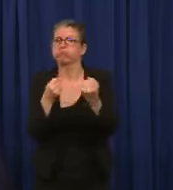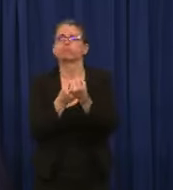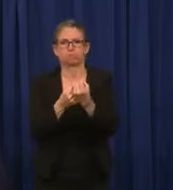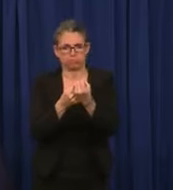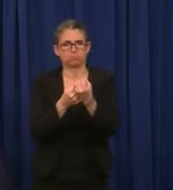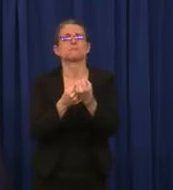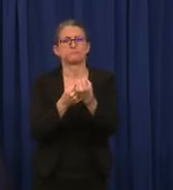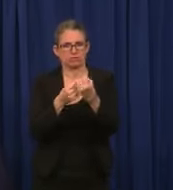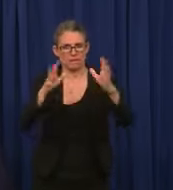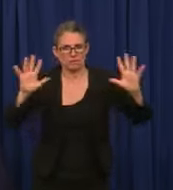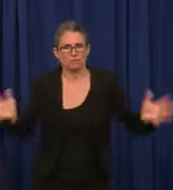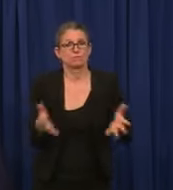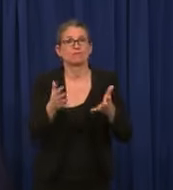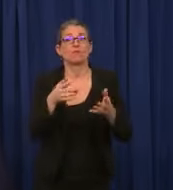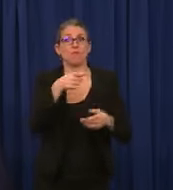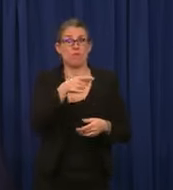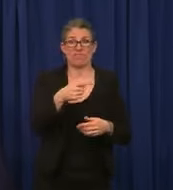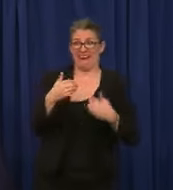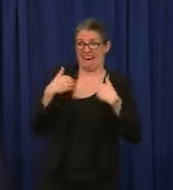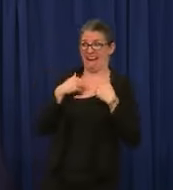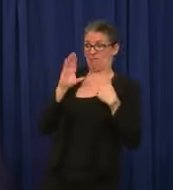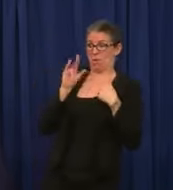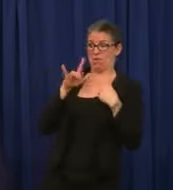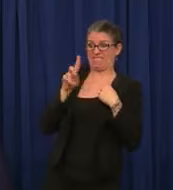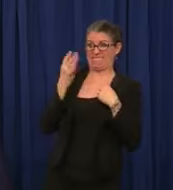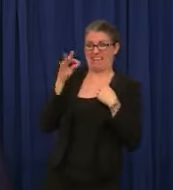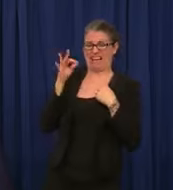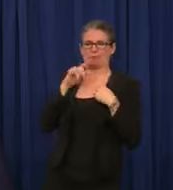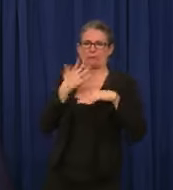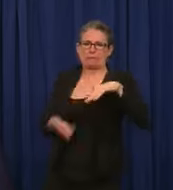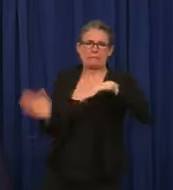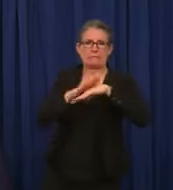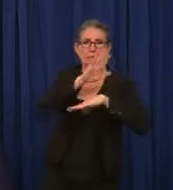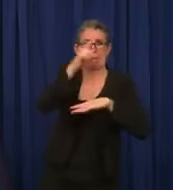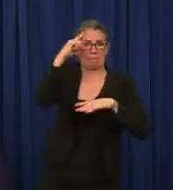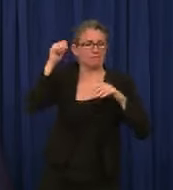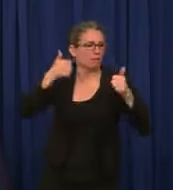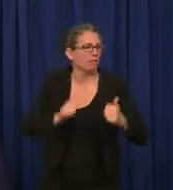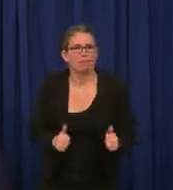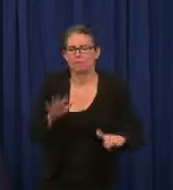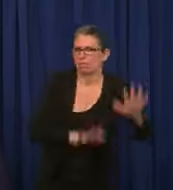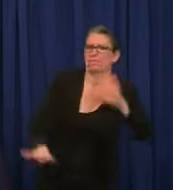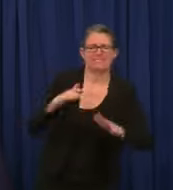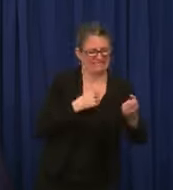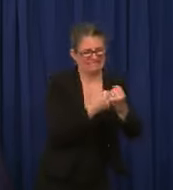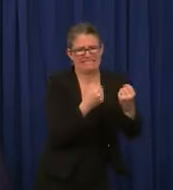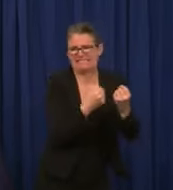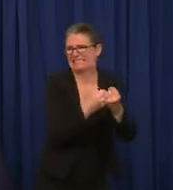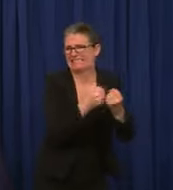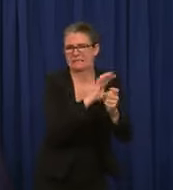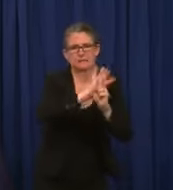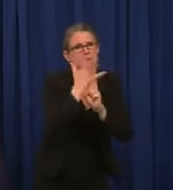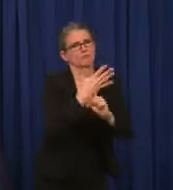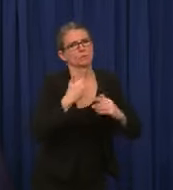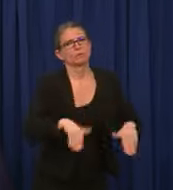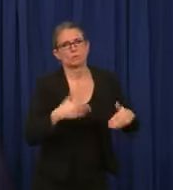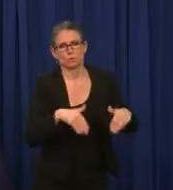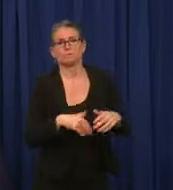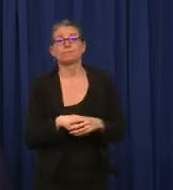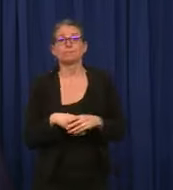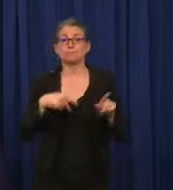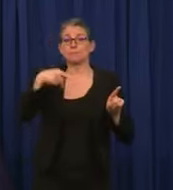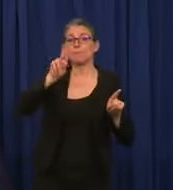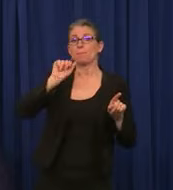the virus. Just as one example. I'd like to turn, and thanks for the question, Dustin. I'd like to turn next to Paul Dwyer over at